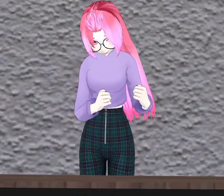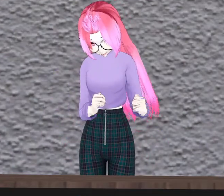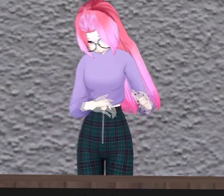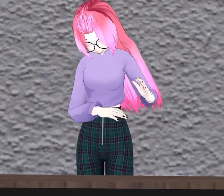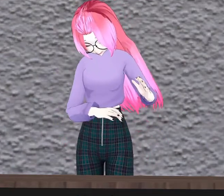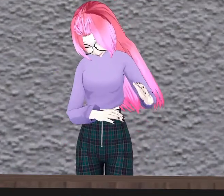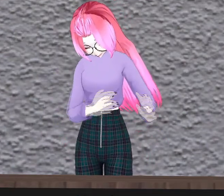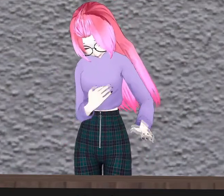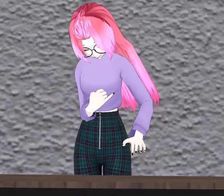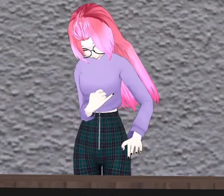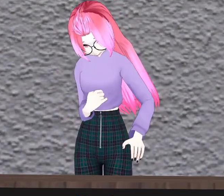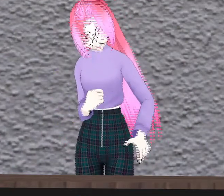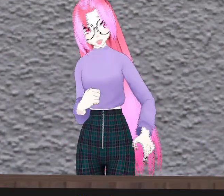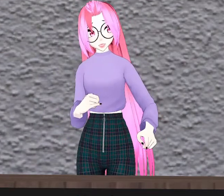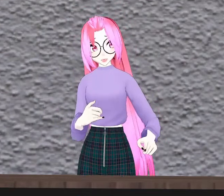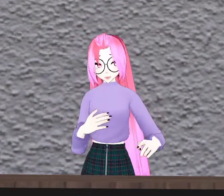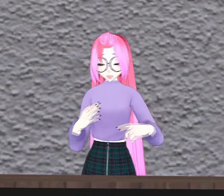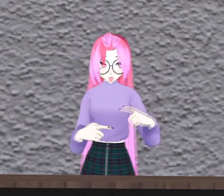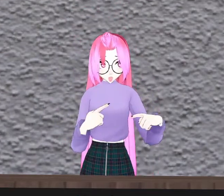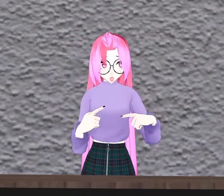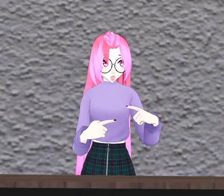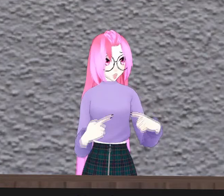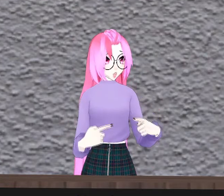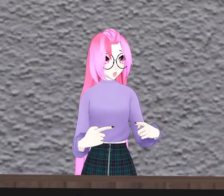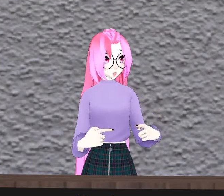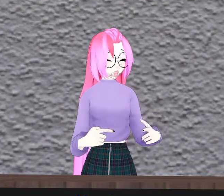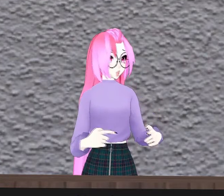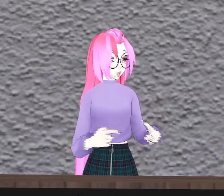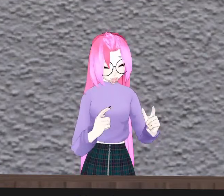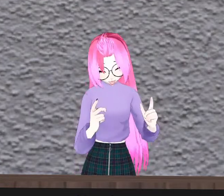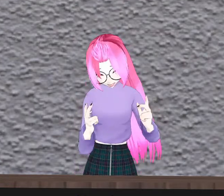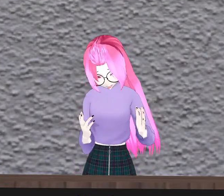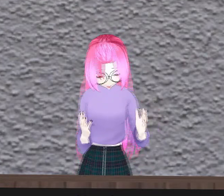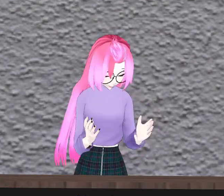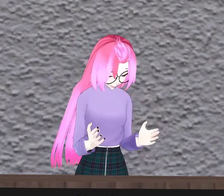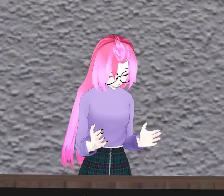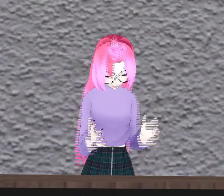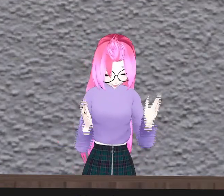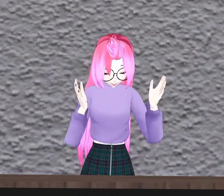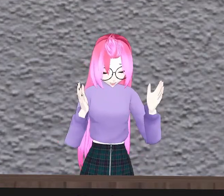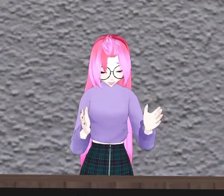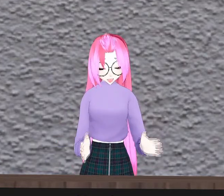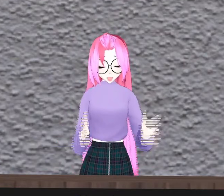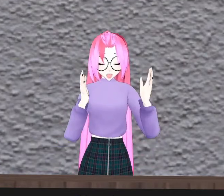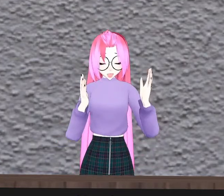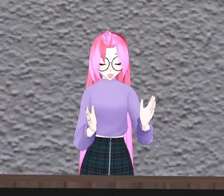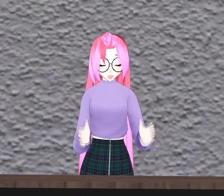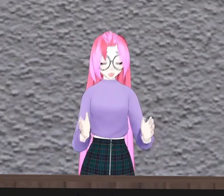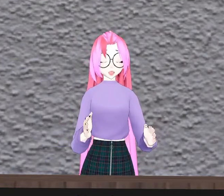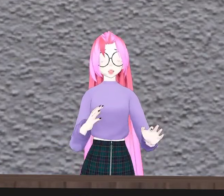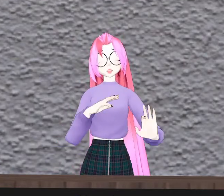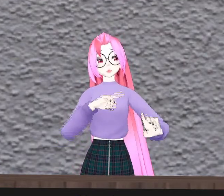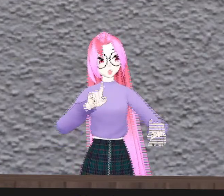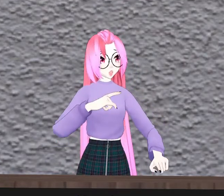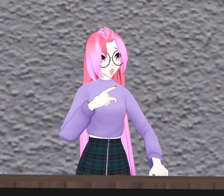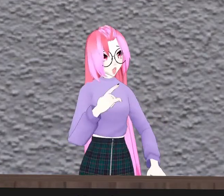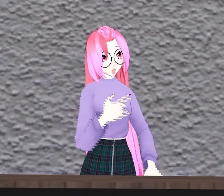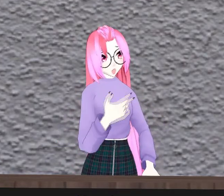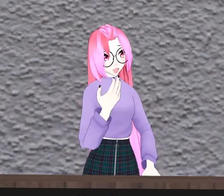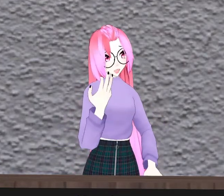oven. I'm sorry. You're signing that to them, right? Maybe you're kind of looking away, and all's right here. But if I'm angry,